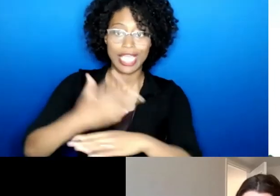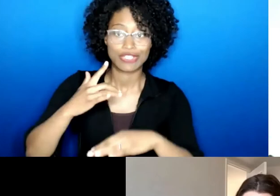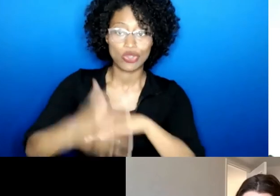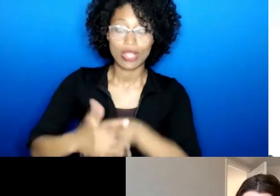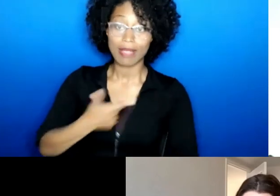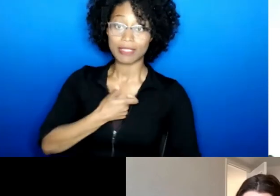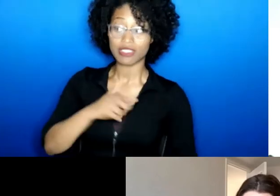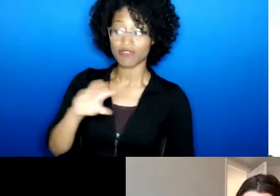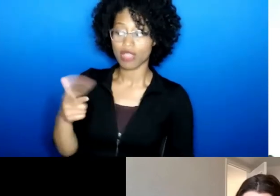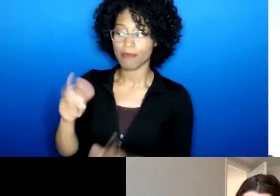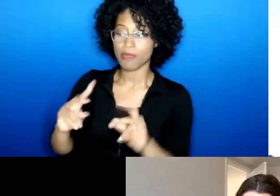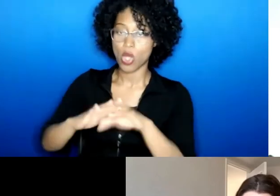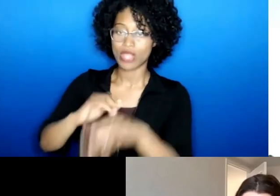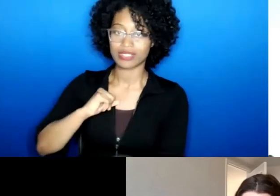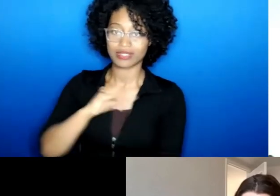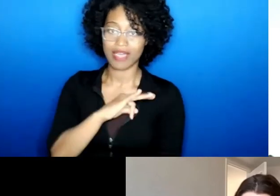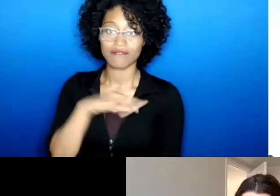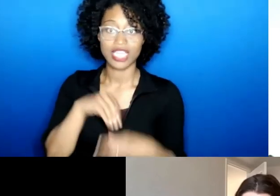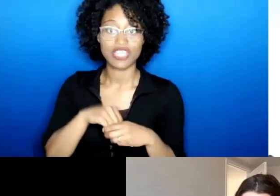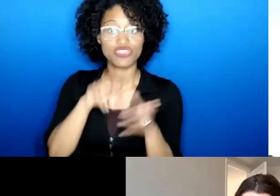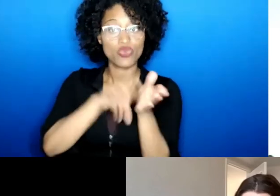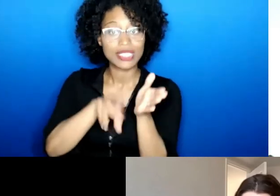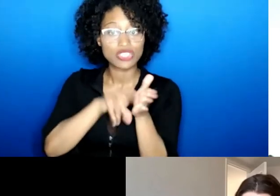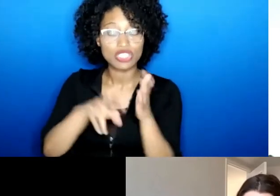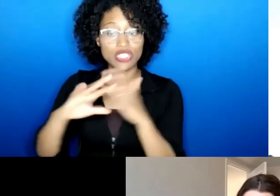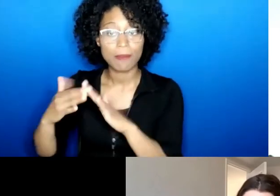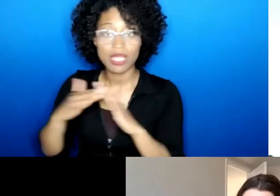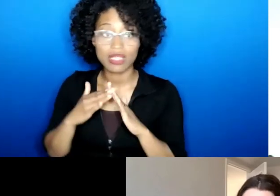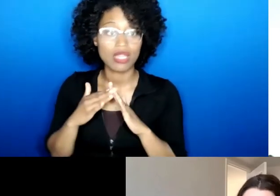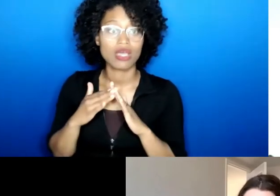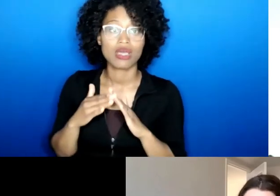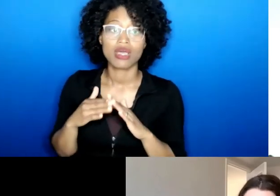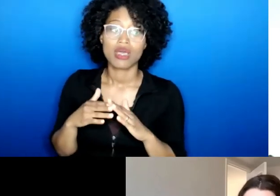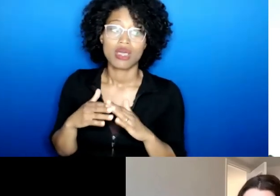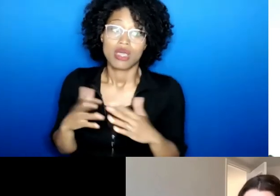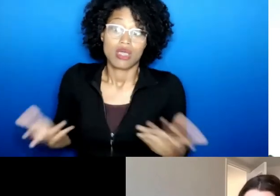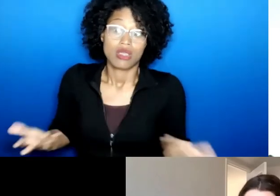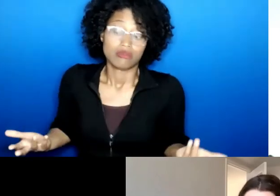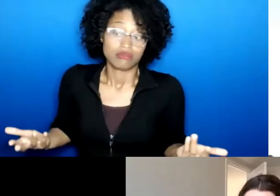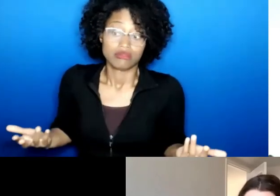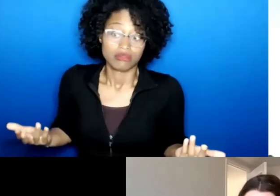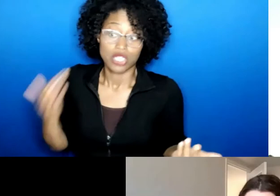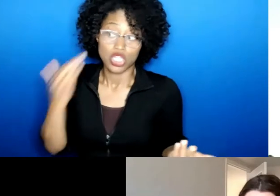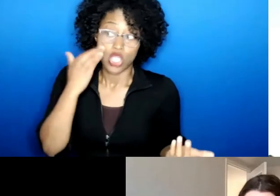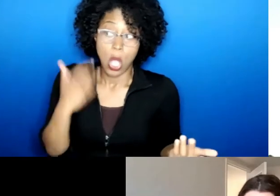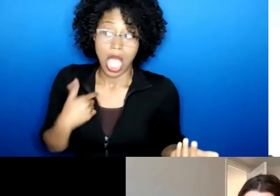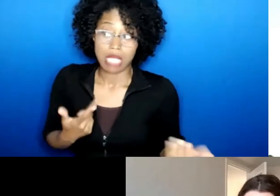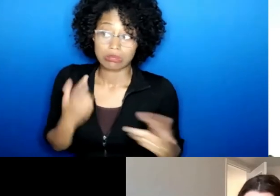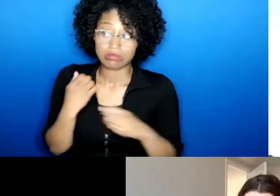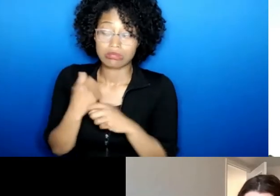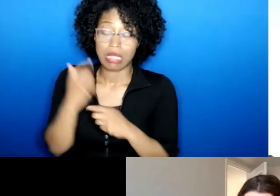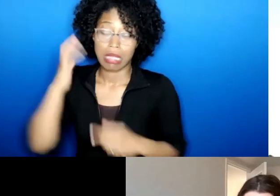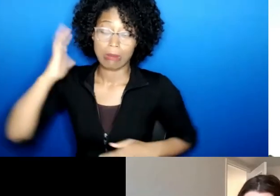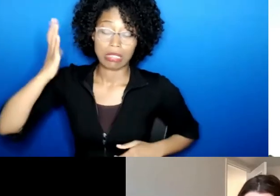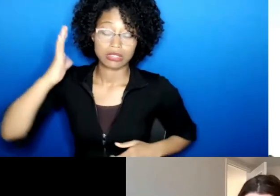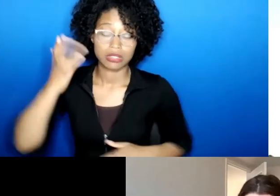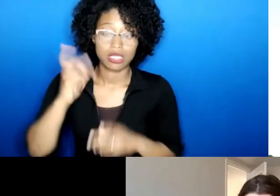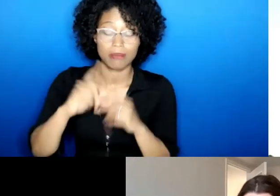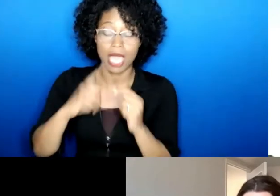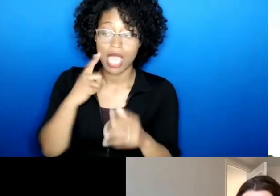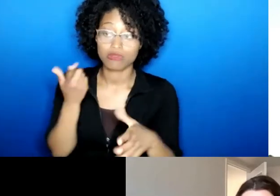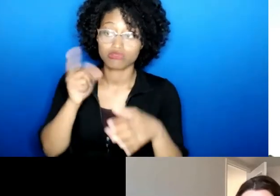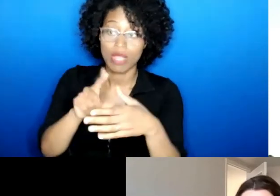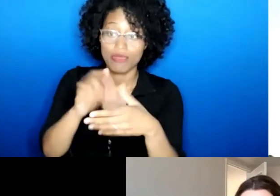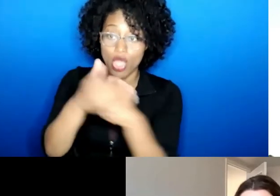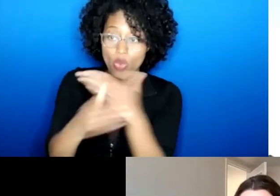staff who are members of the research community know we're making a presentation, and I go up to the room that all of my colleagues